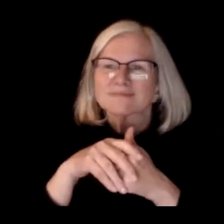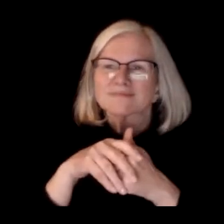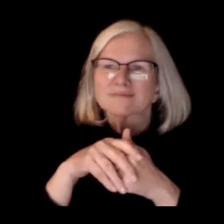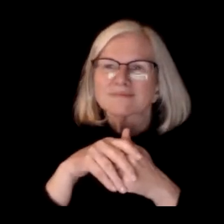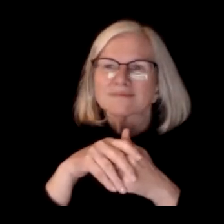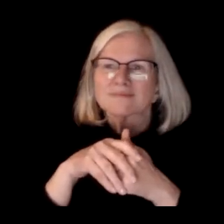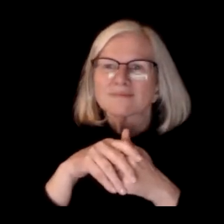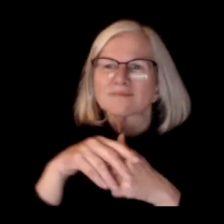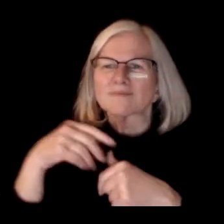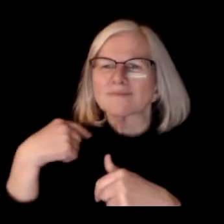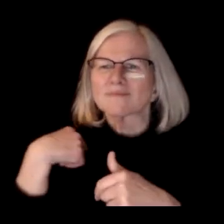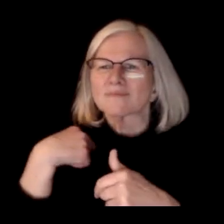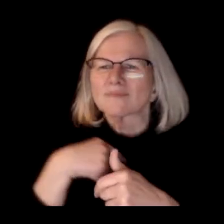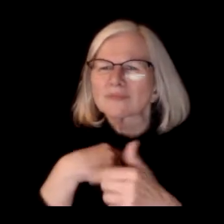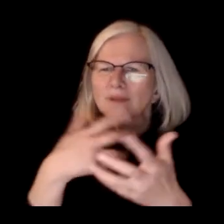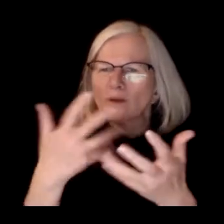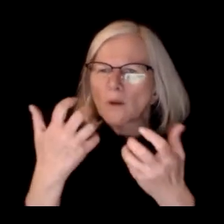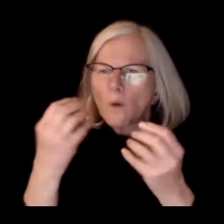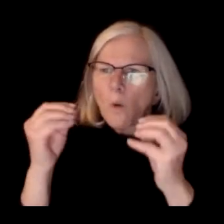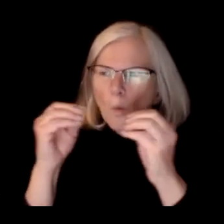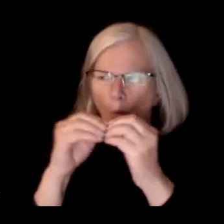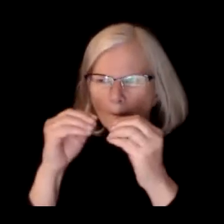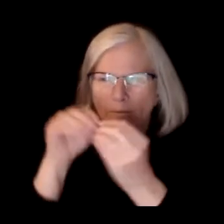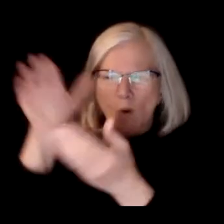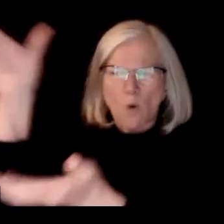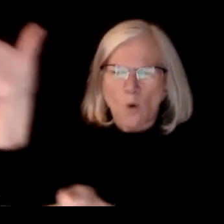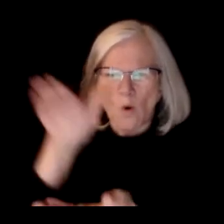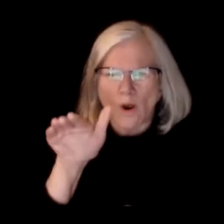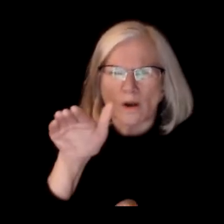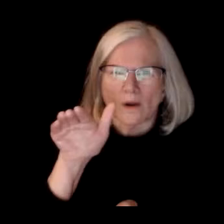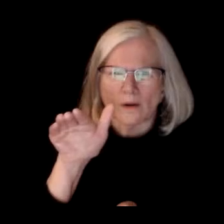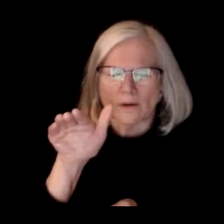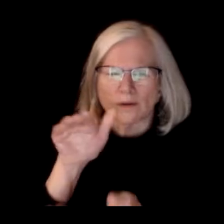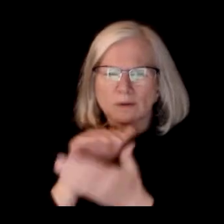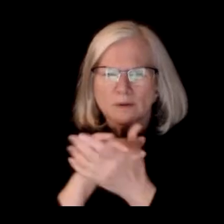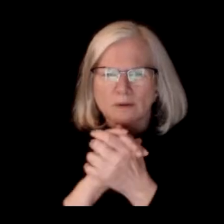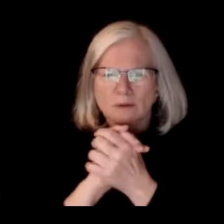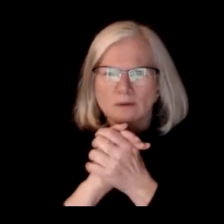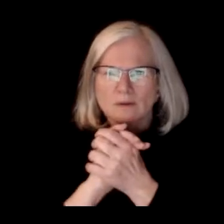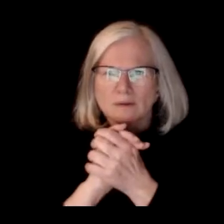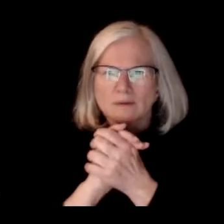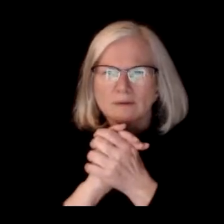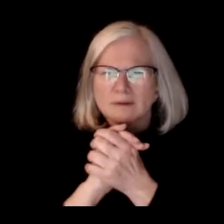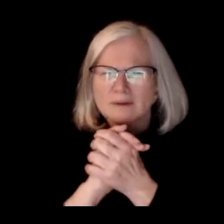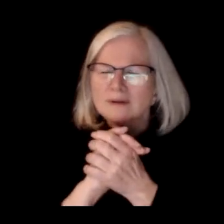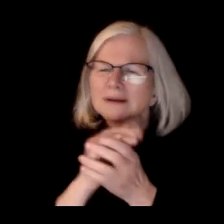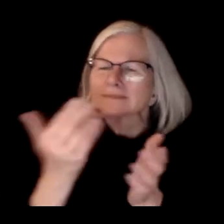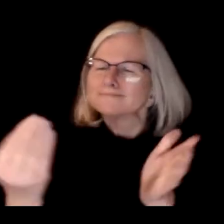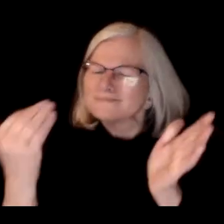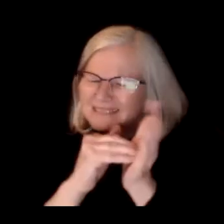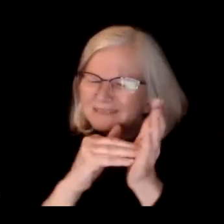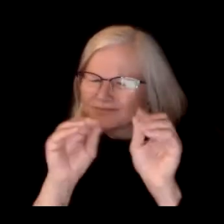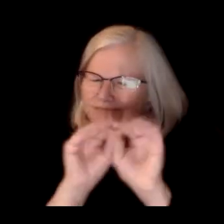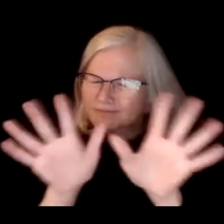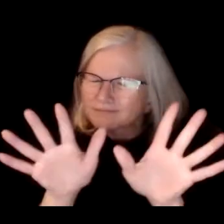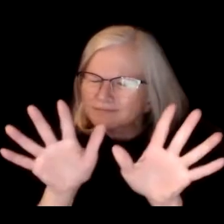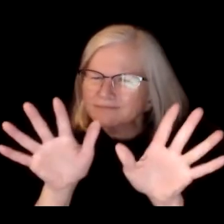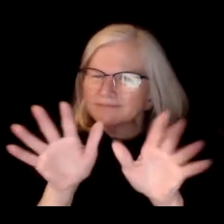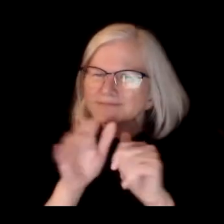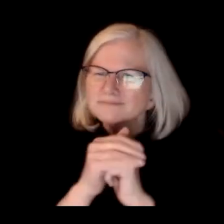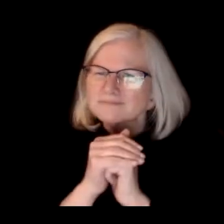just one really quick clarifying question. When you say 65 and older, does that also include people with underlying health conditions,